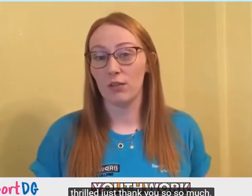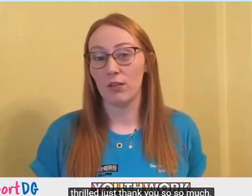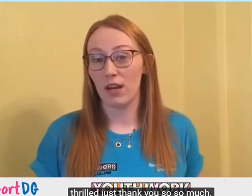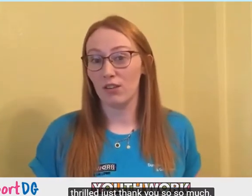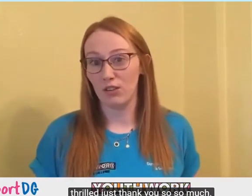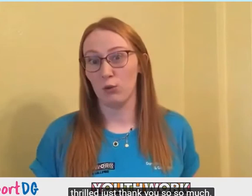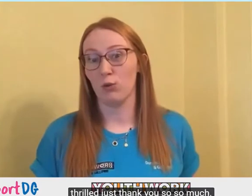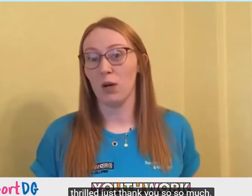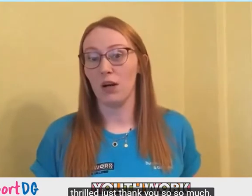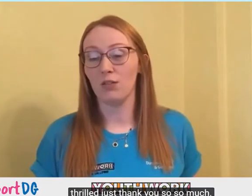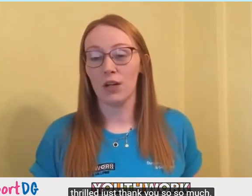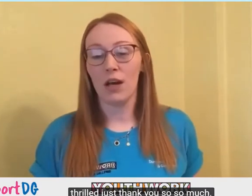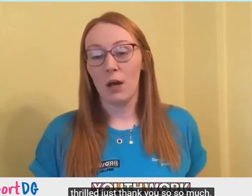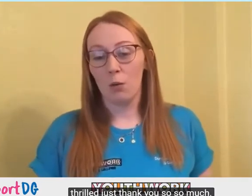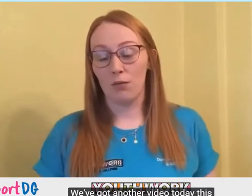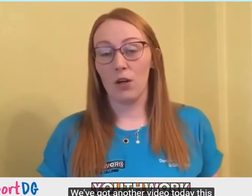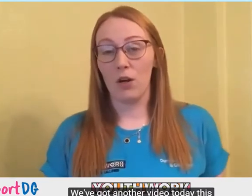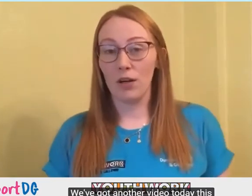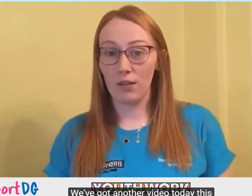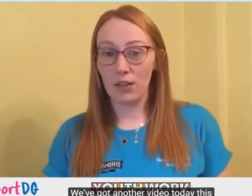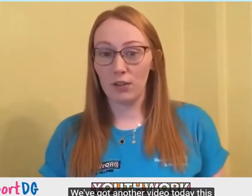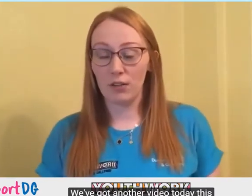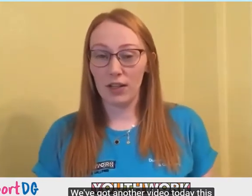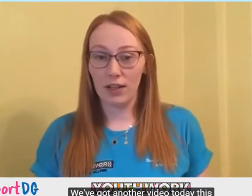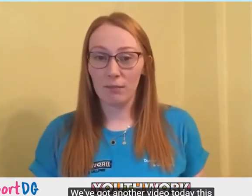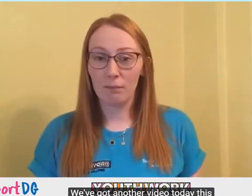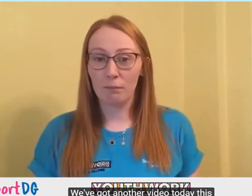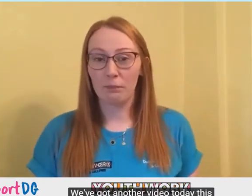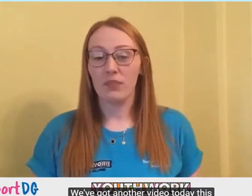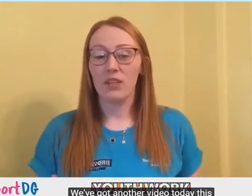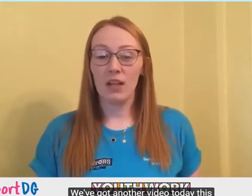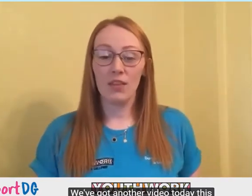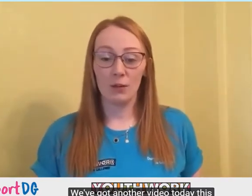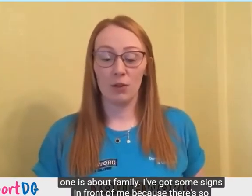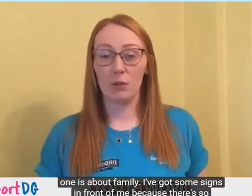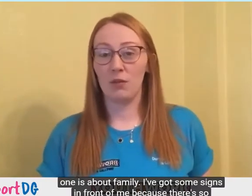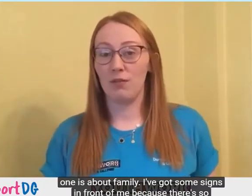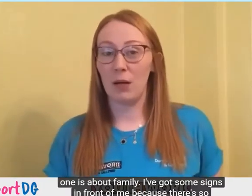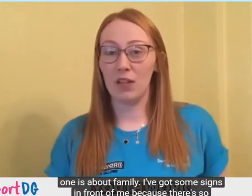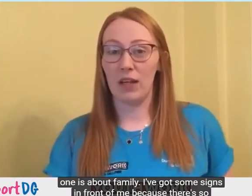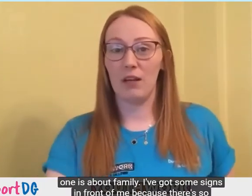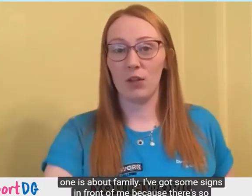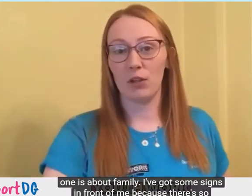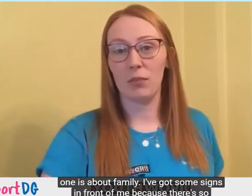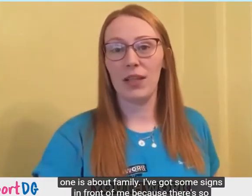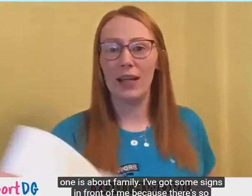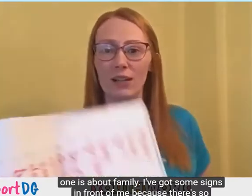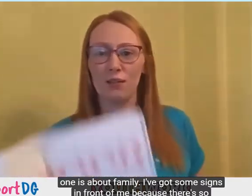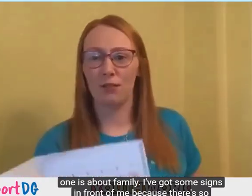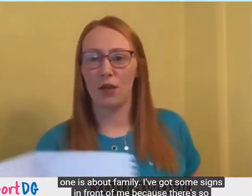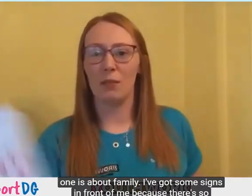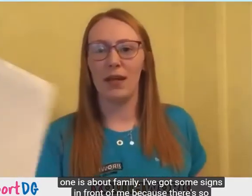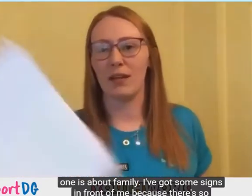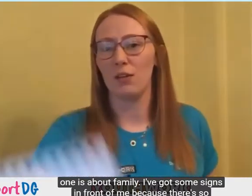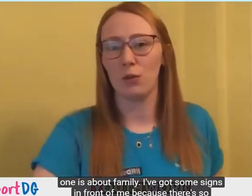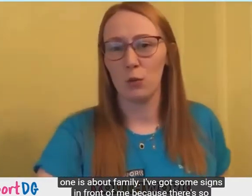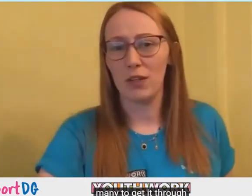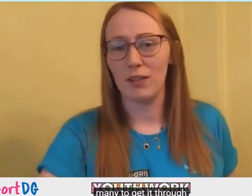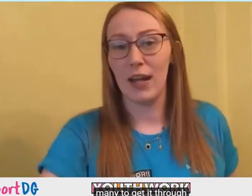thank you so much. We've got another video today. This one is about family. I've got some signs in front of me because there's so many to get